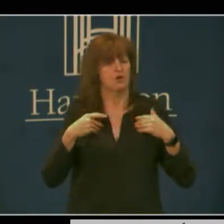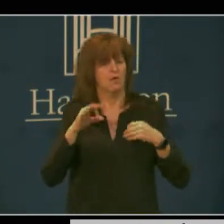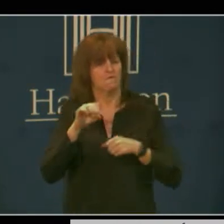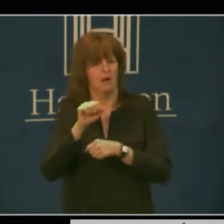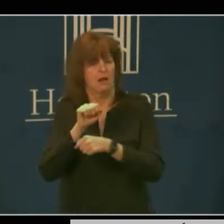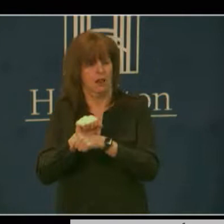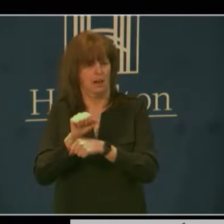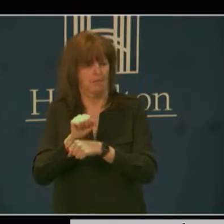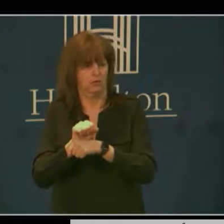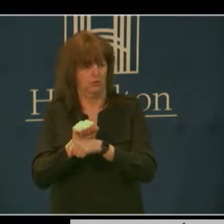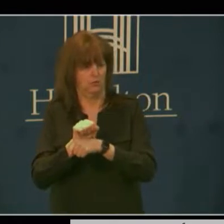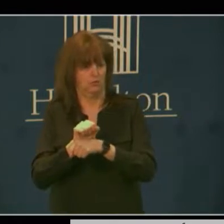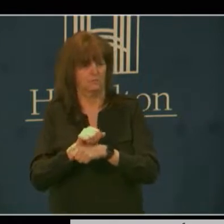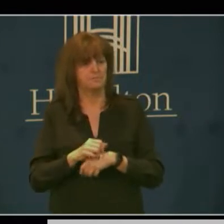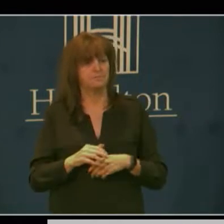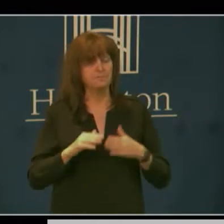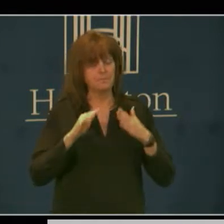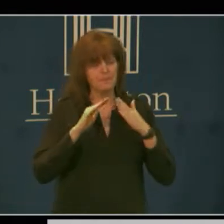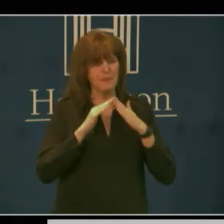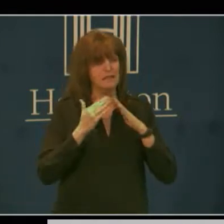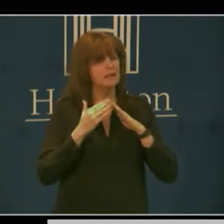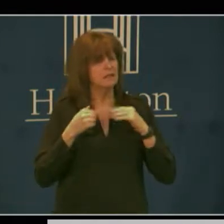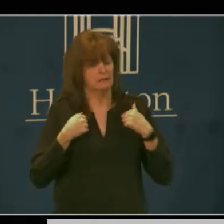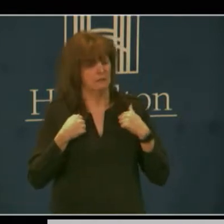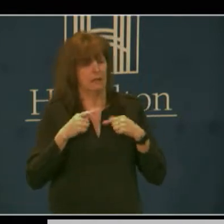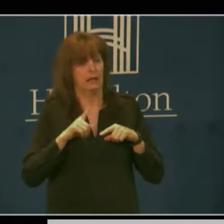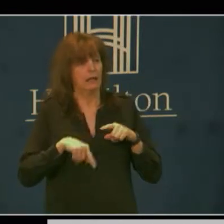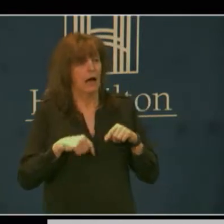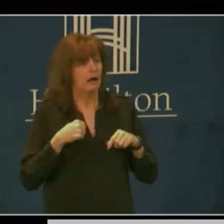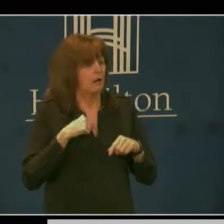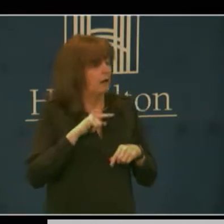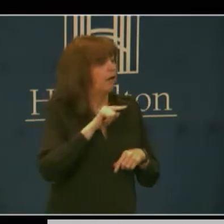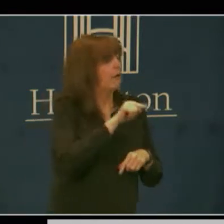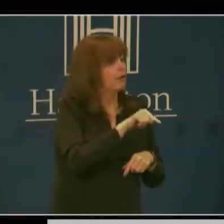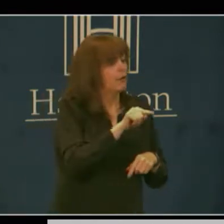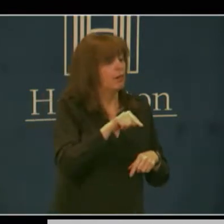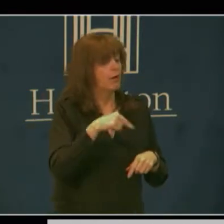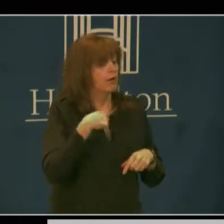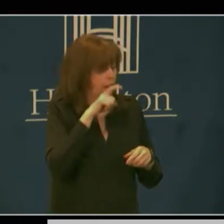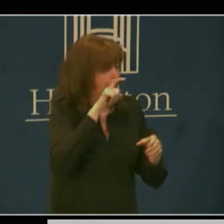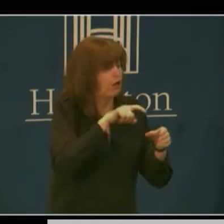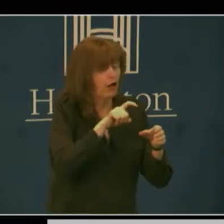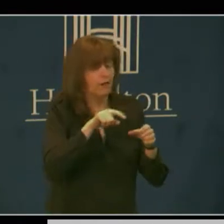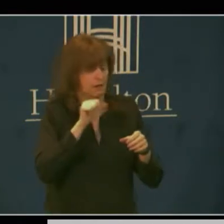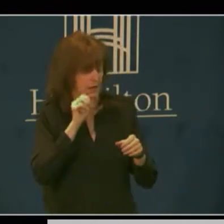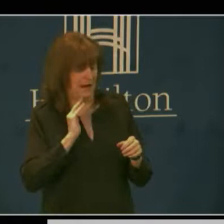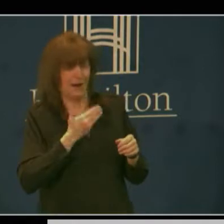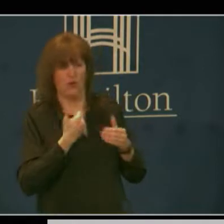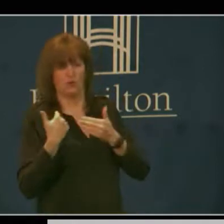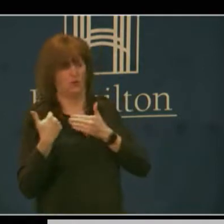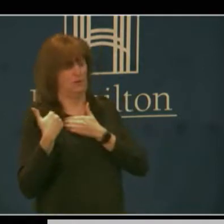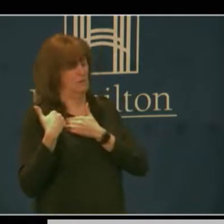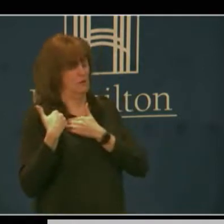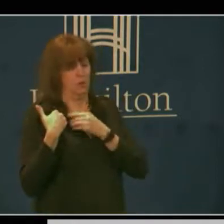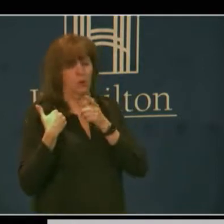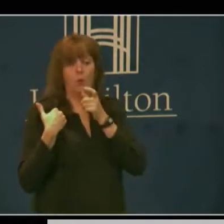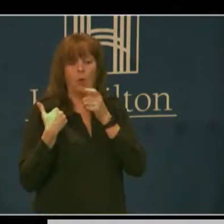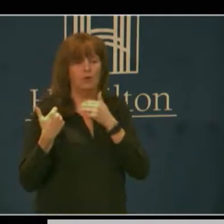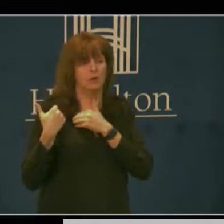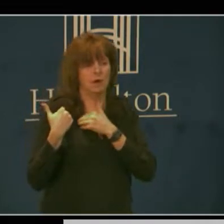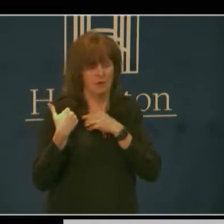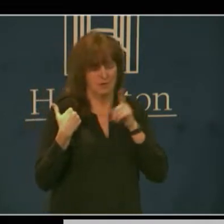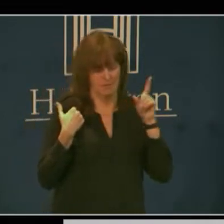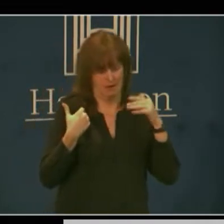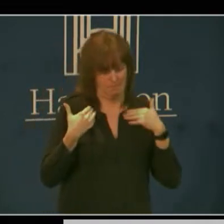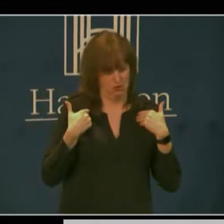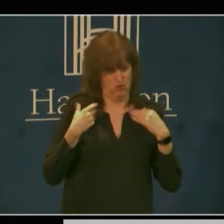they're doing inside their business. That's really a Ministry of Labor thing, except for if you don't think that proper hygiene or precautions are being taken in